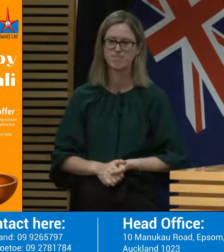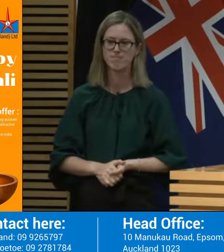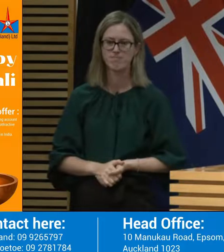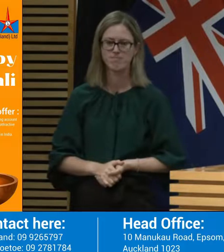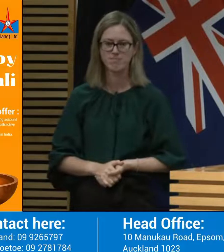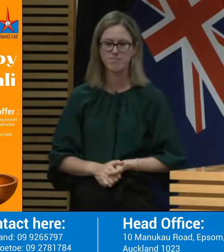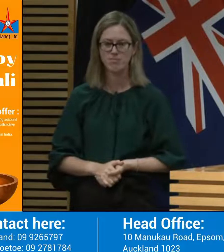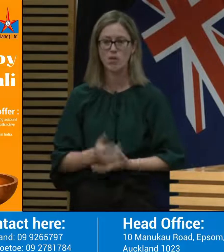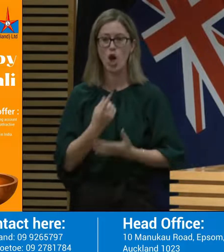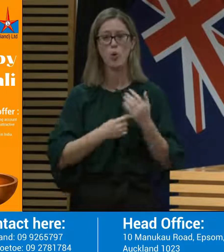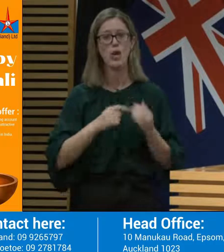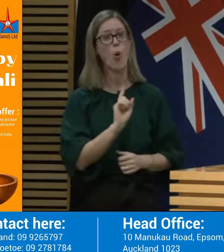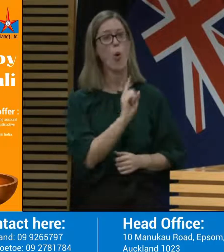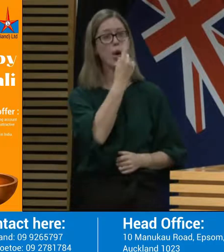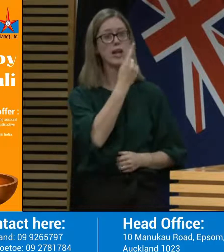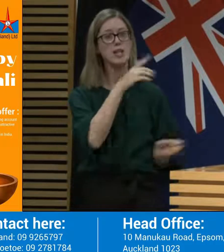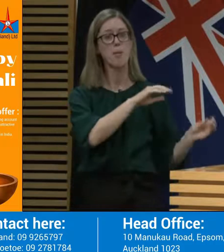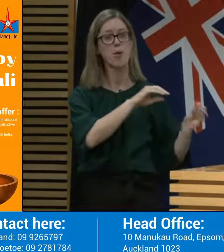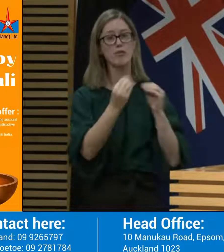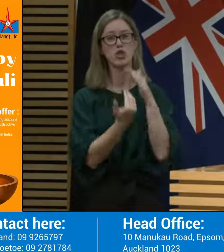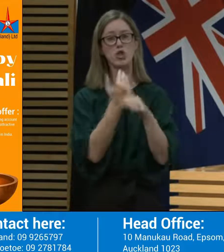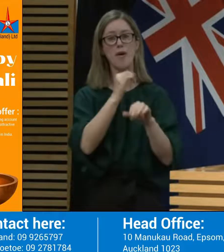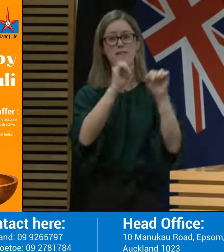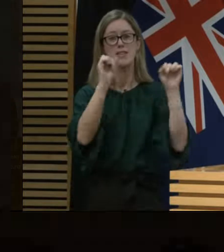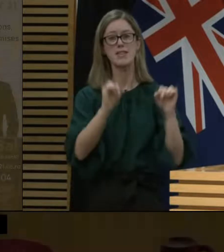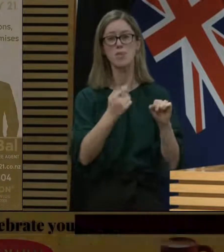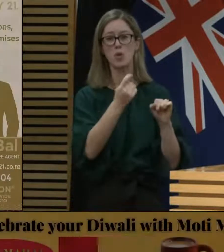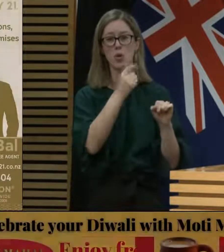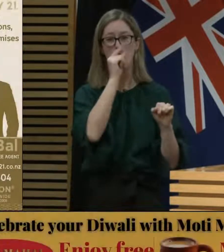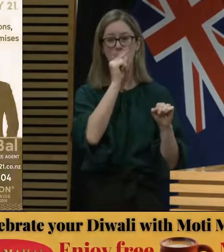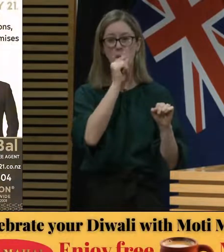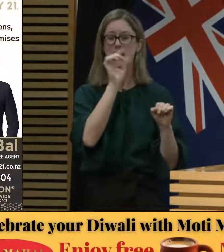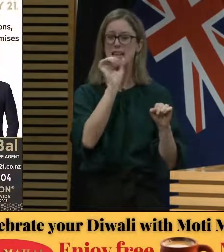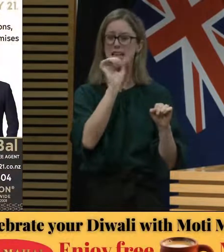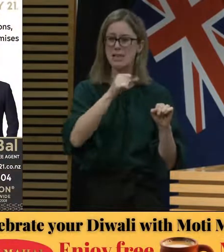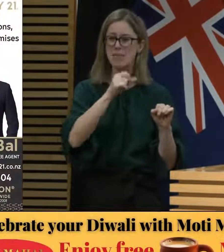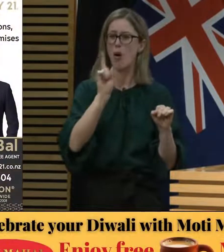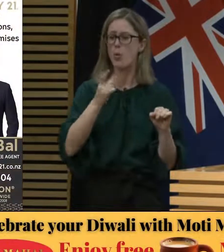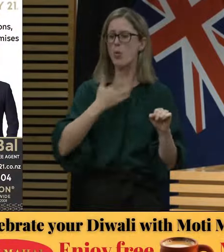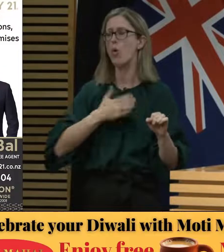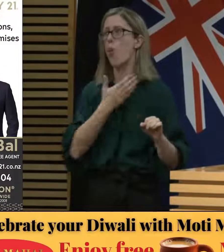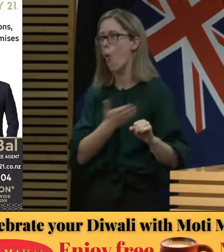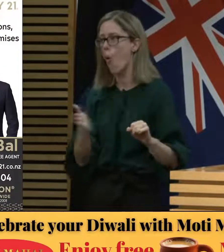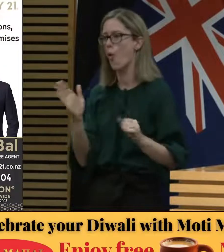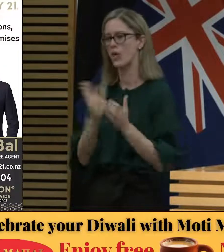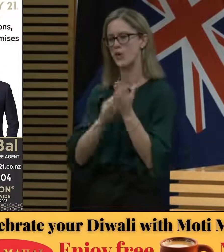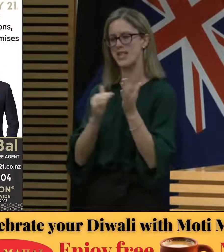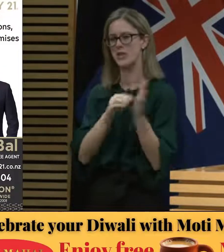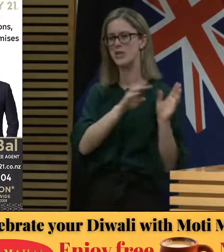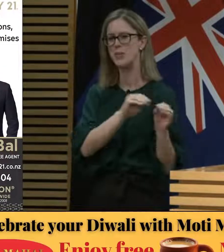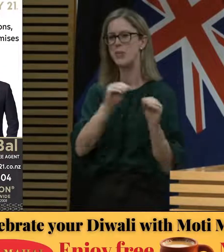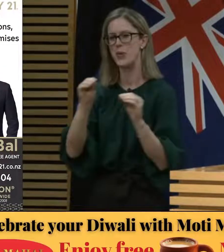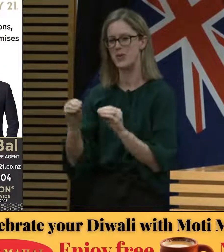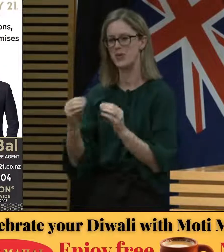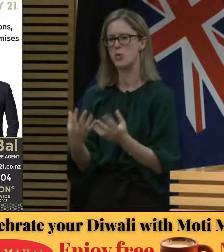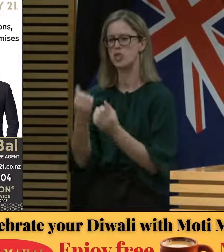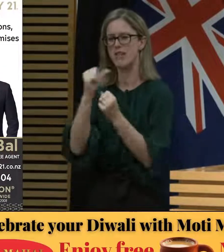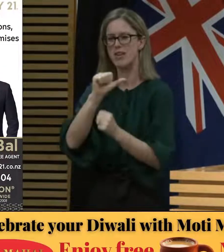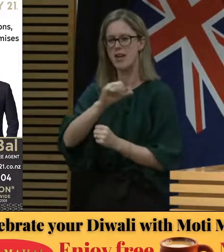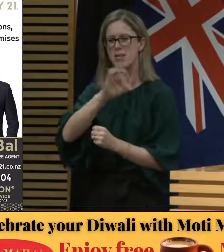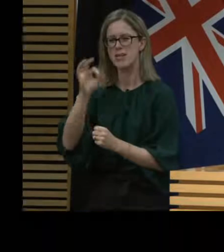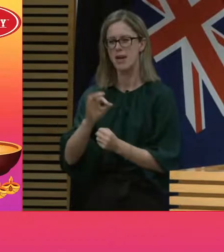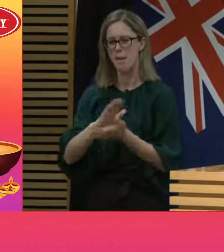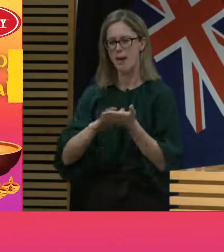just want Auckland moving into the COVID protection framework as soon as possible, we want everyone to. It's the best way to give certainty